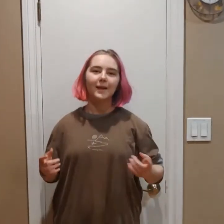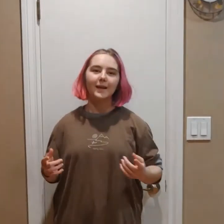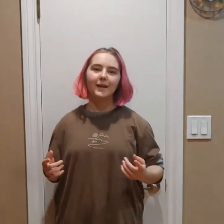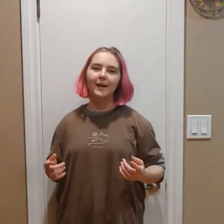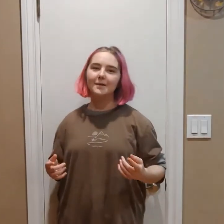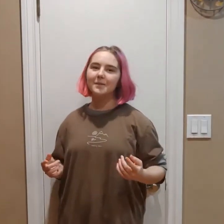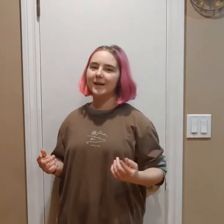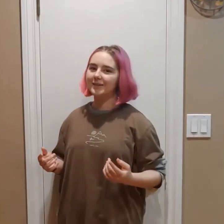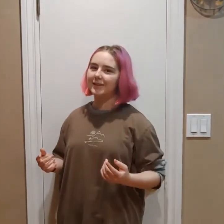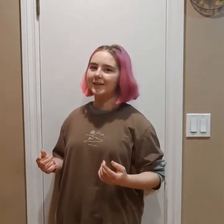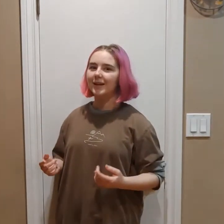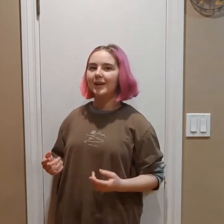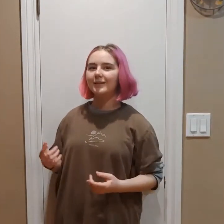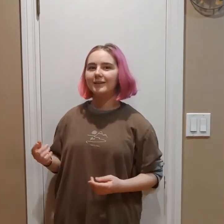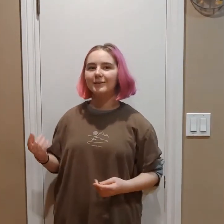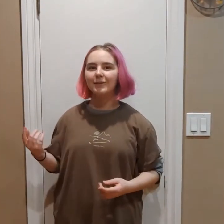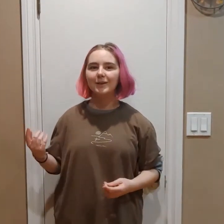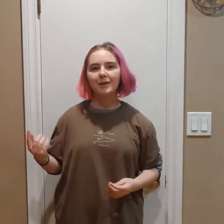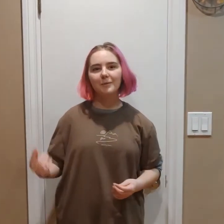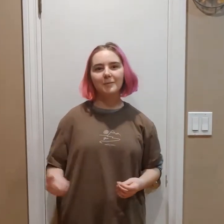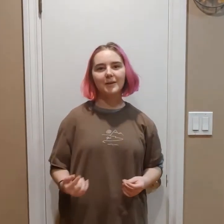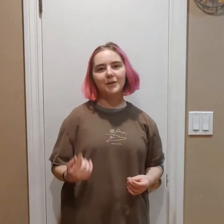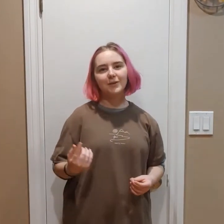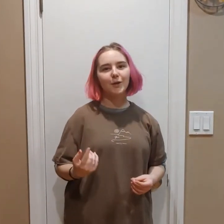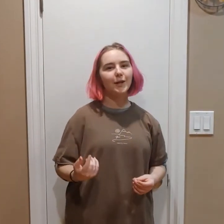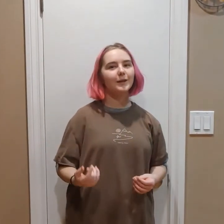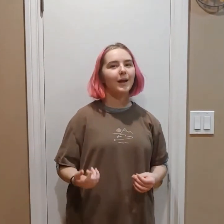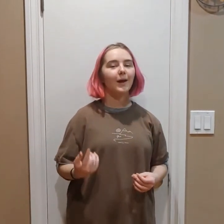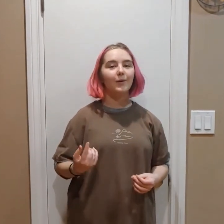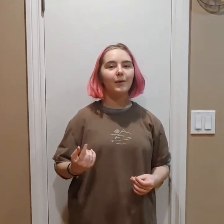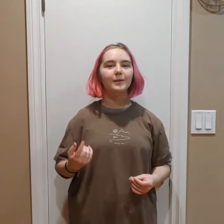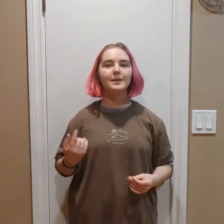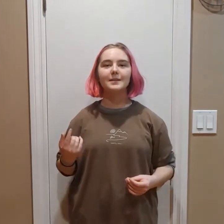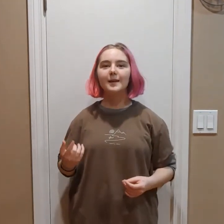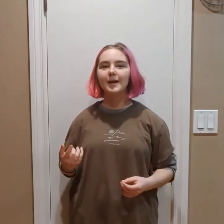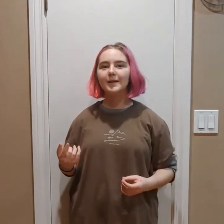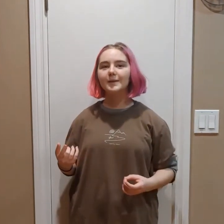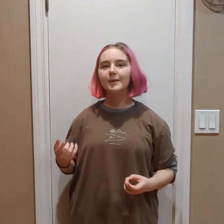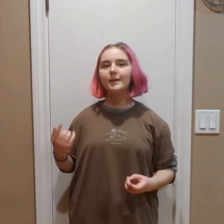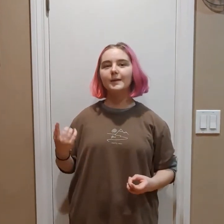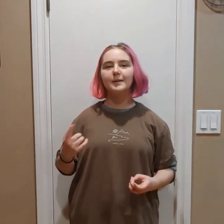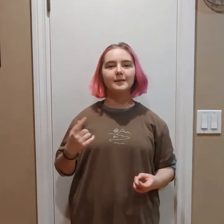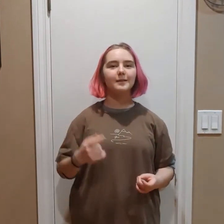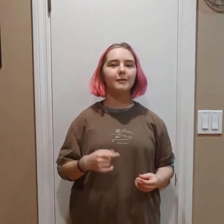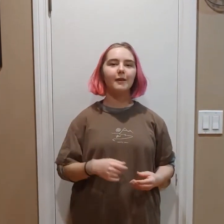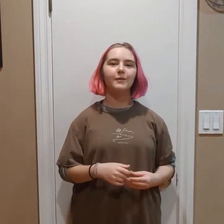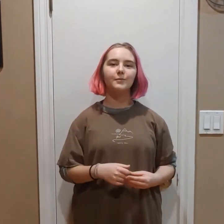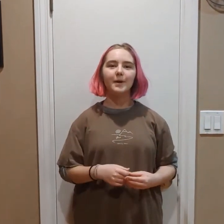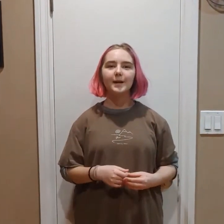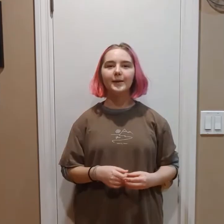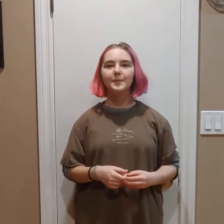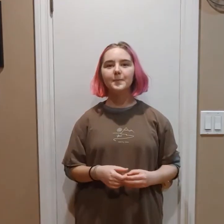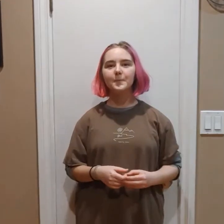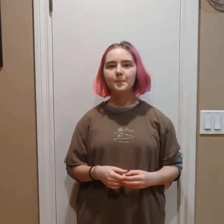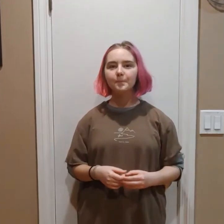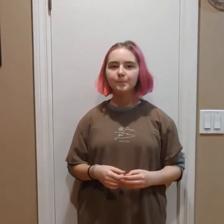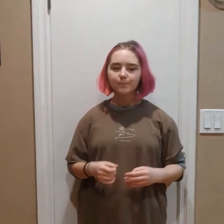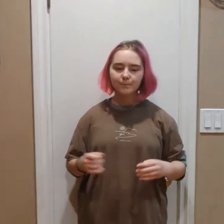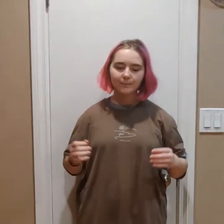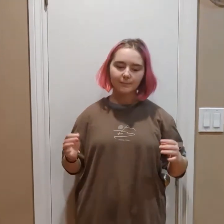Hey, I'm Heather, and we're going to be learning how to sign This Little Light of Mine.